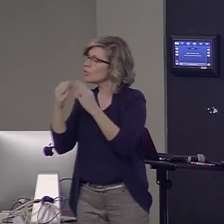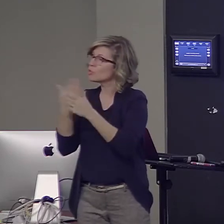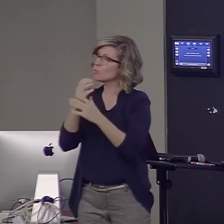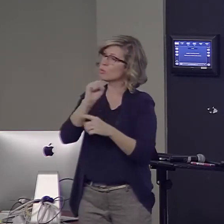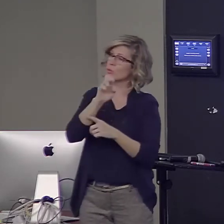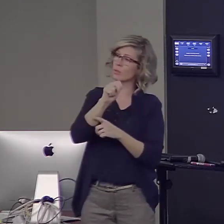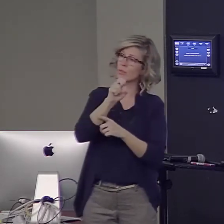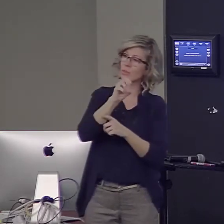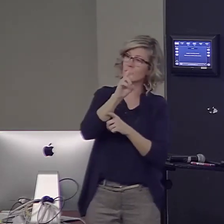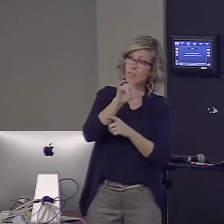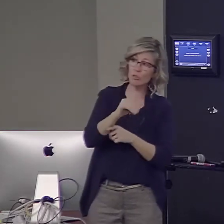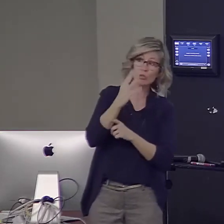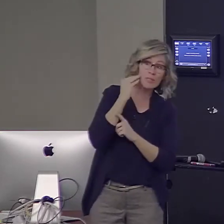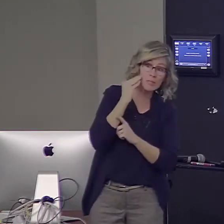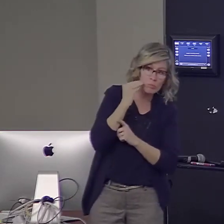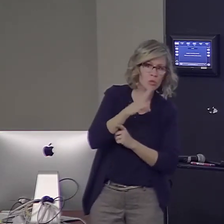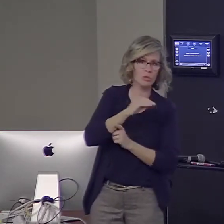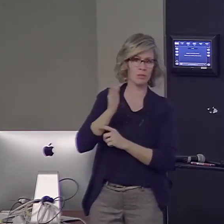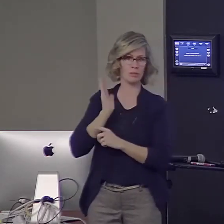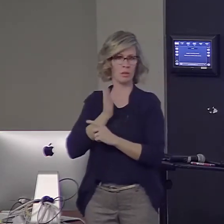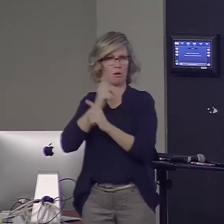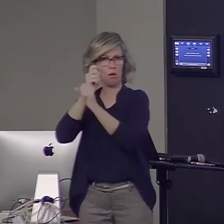our concepts.